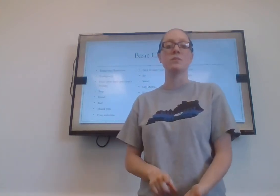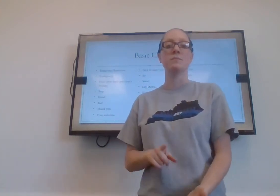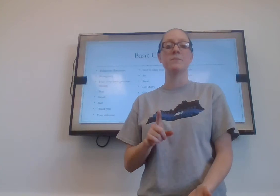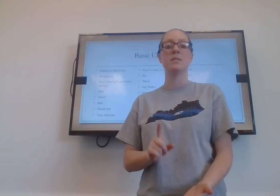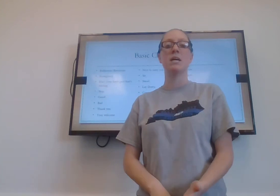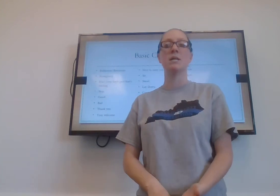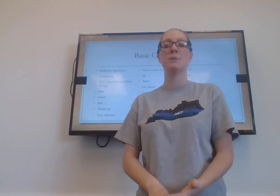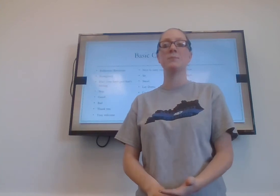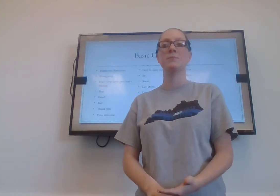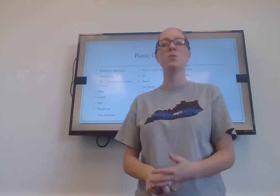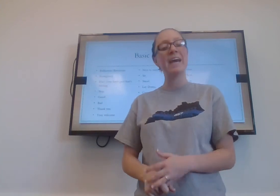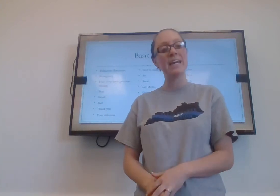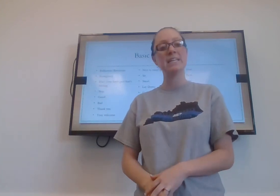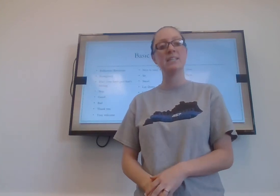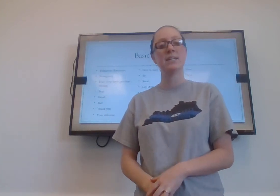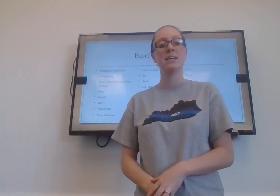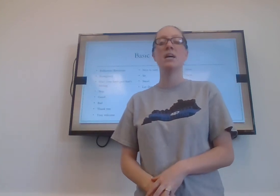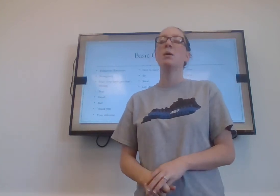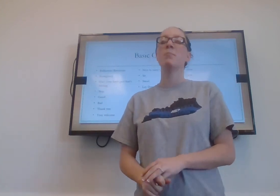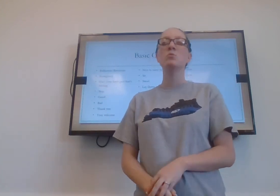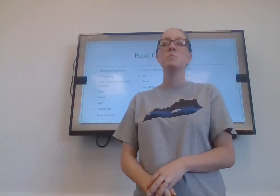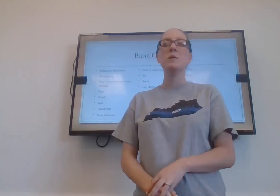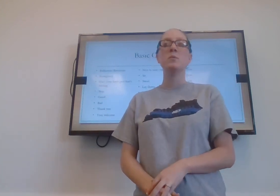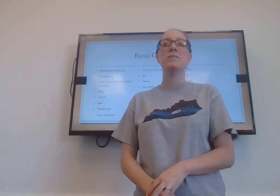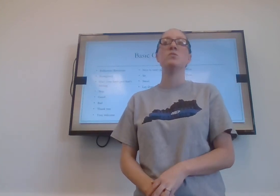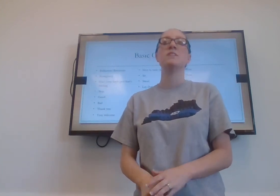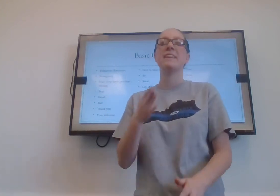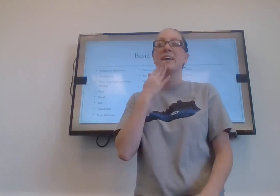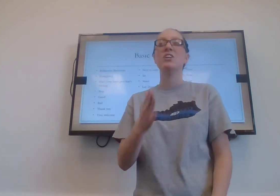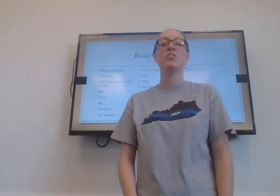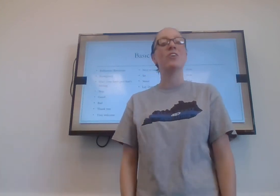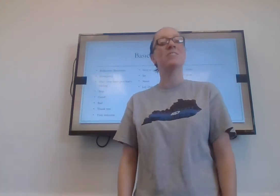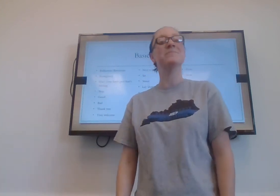welcome. You can. Most people, if you say thank you, they'll go,